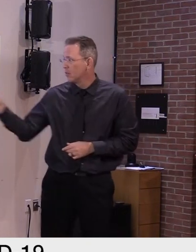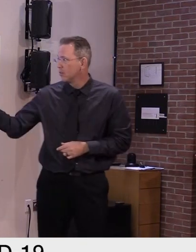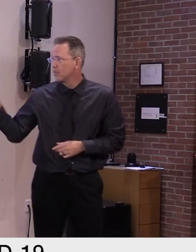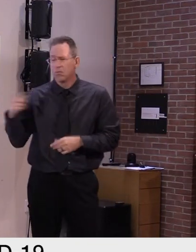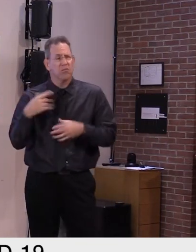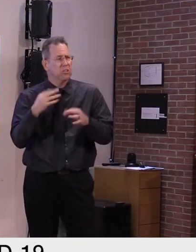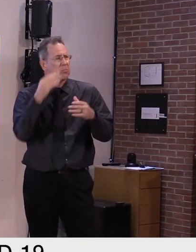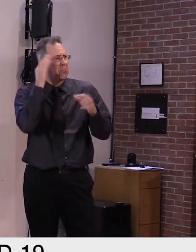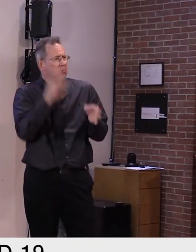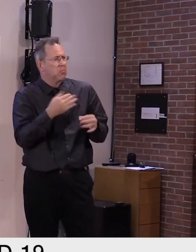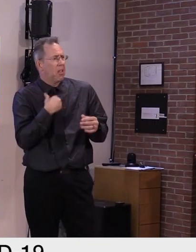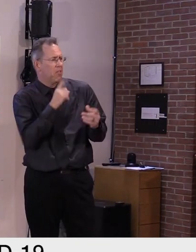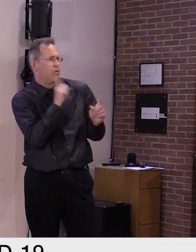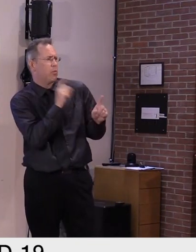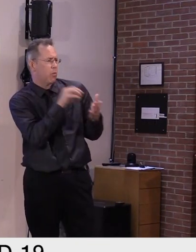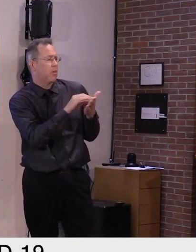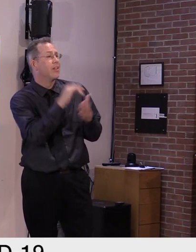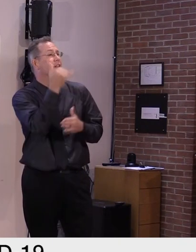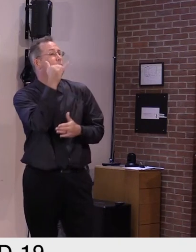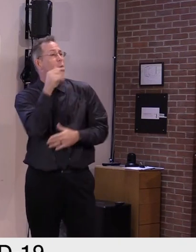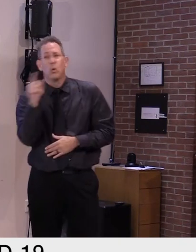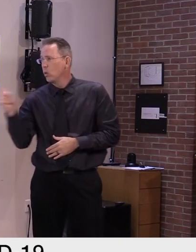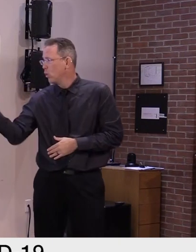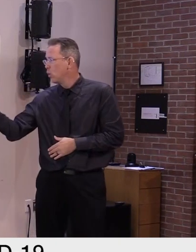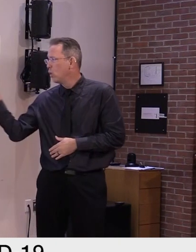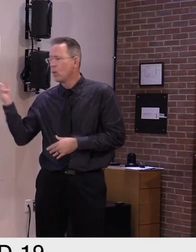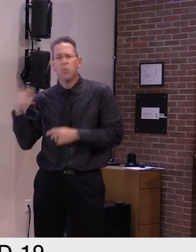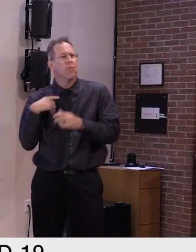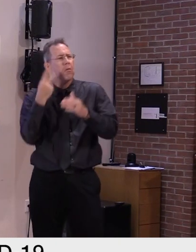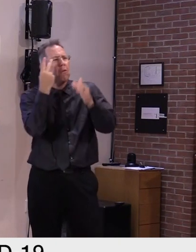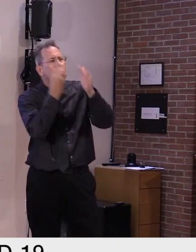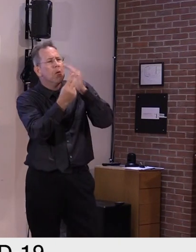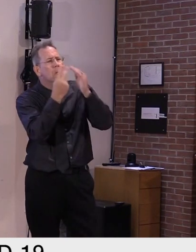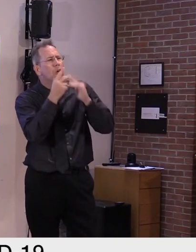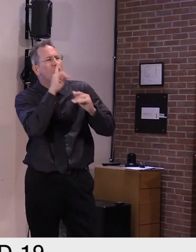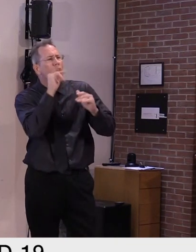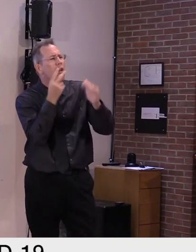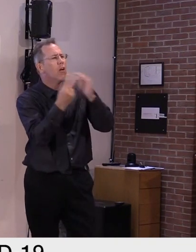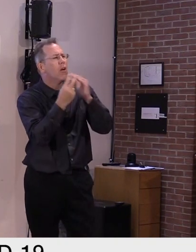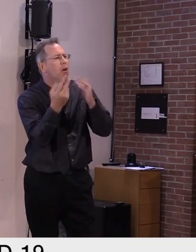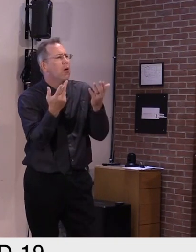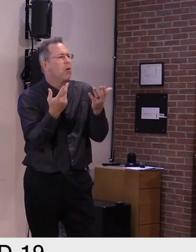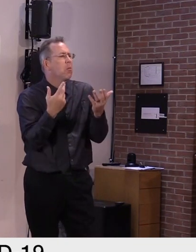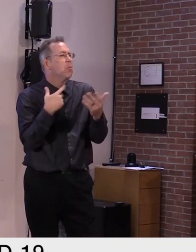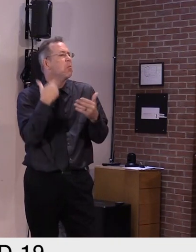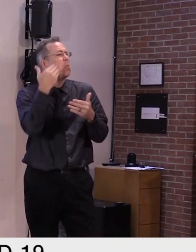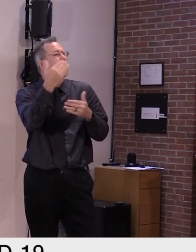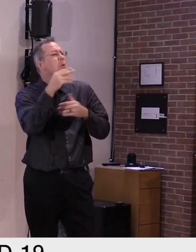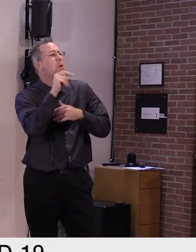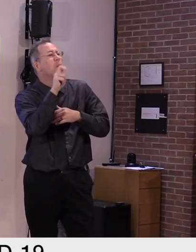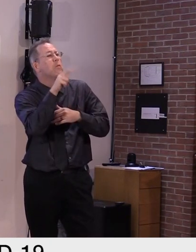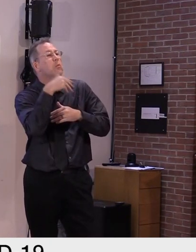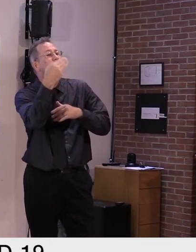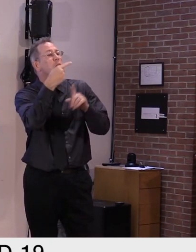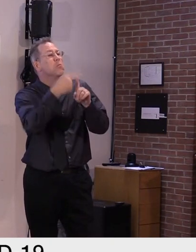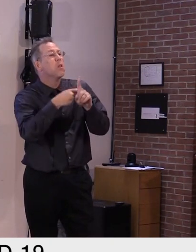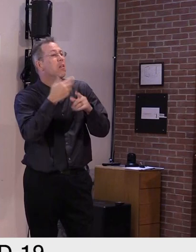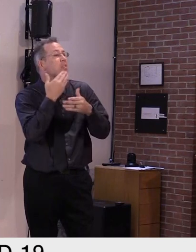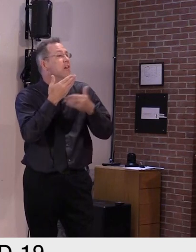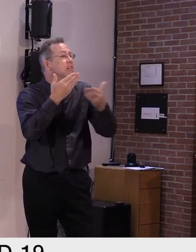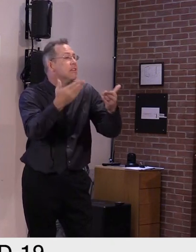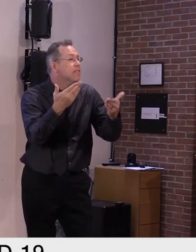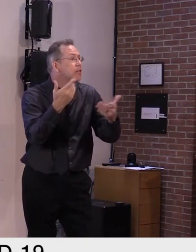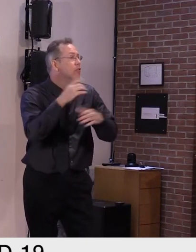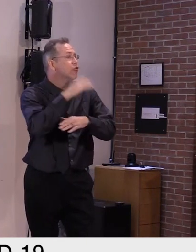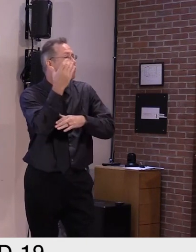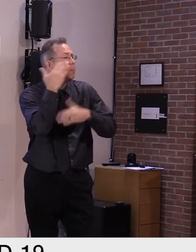of more cases, an increase in cases in the November to mid-November time period. Not many, but slightly